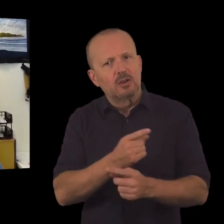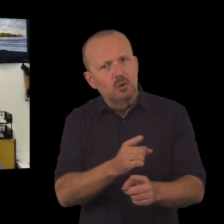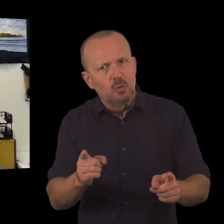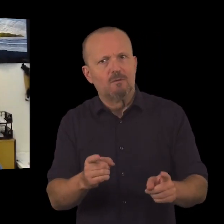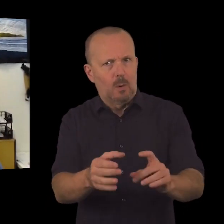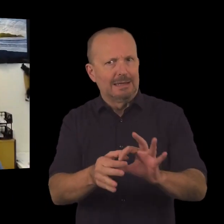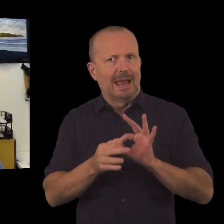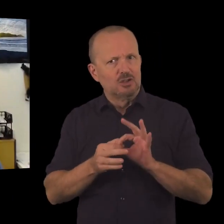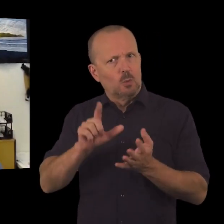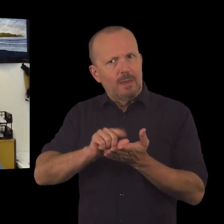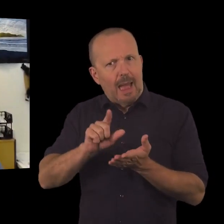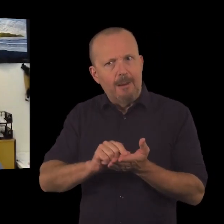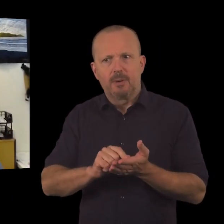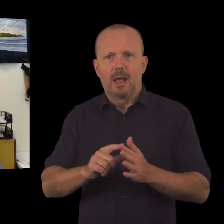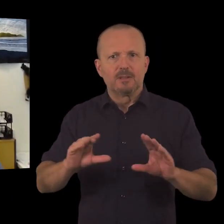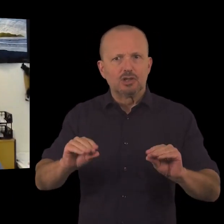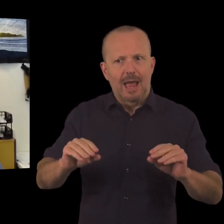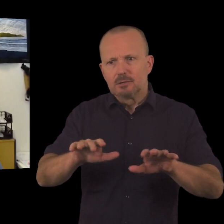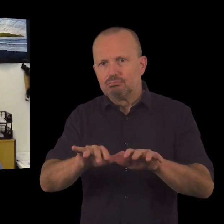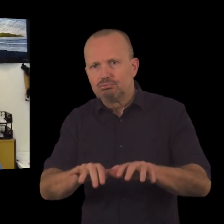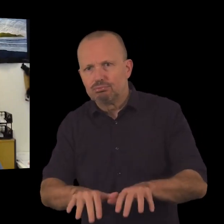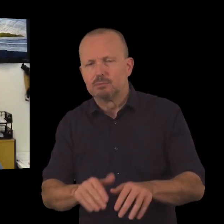the polls, reaching out and engaging in the chat.